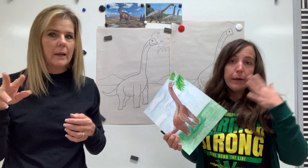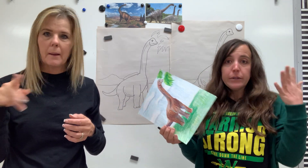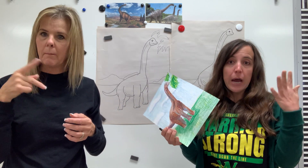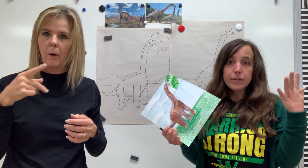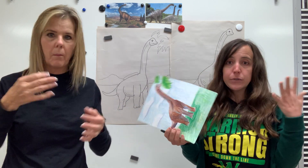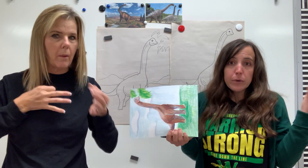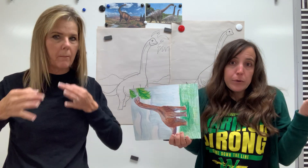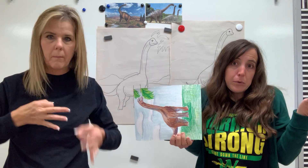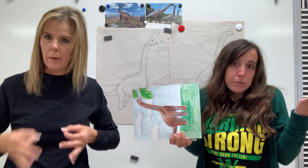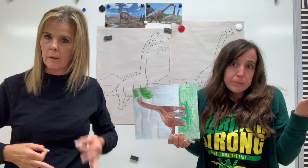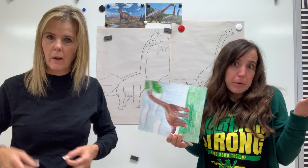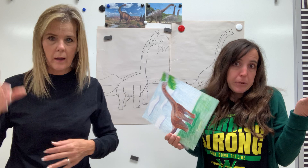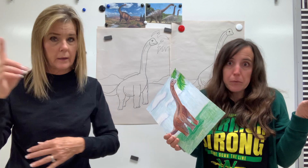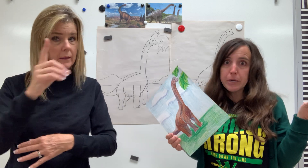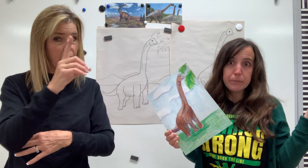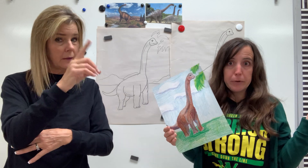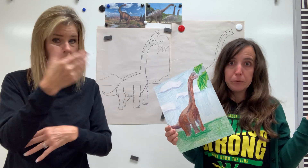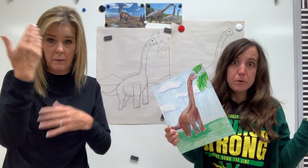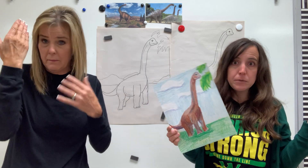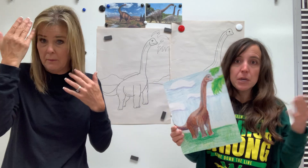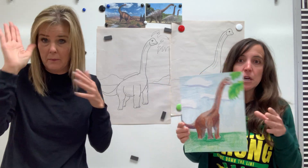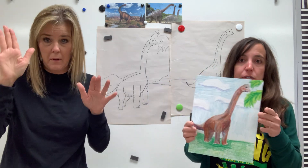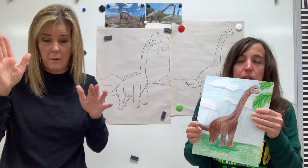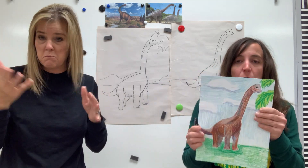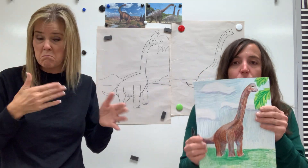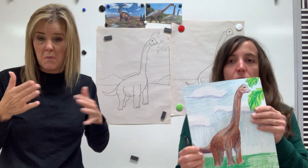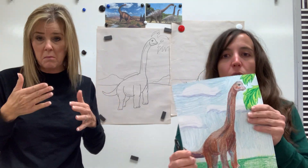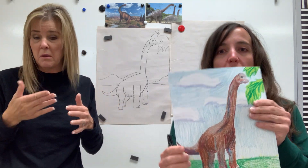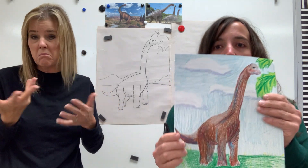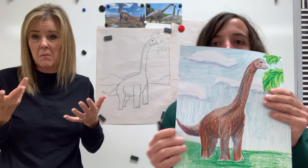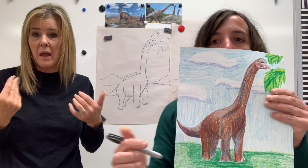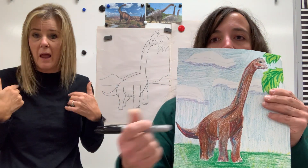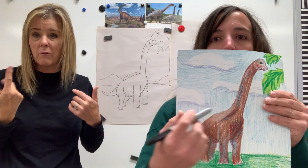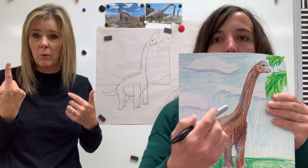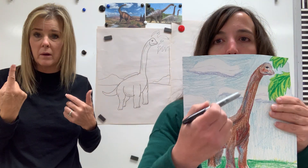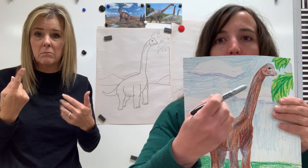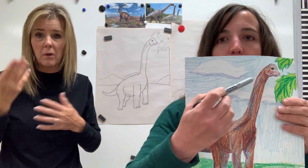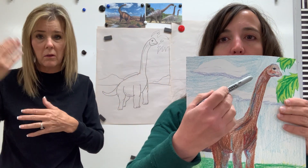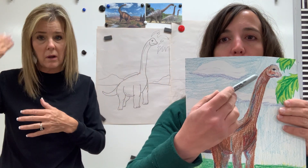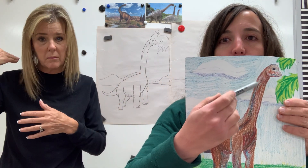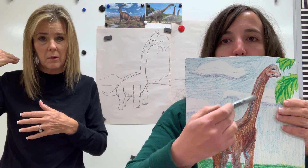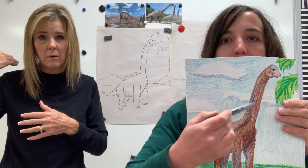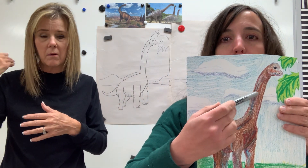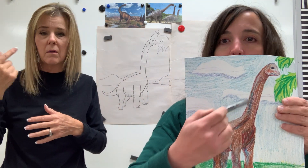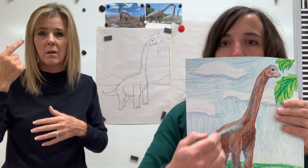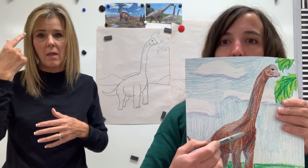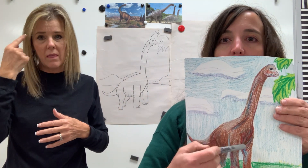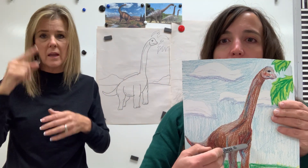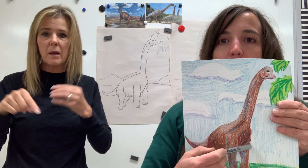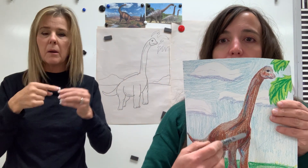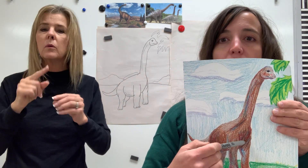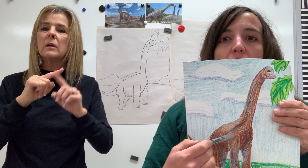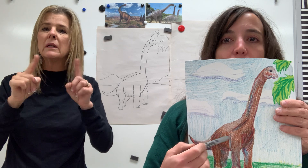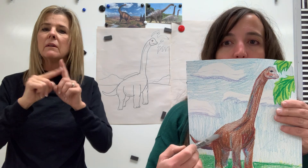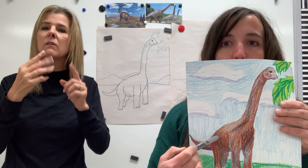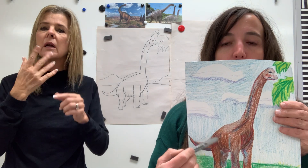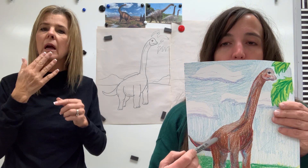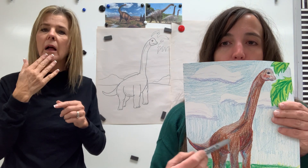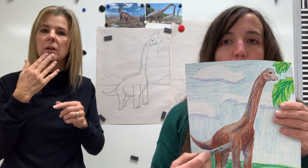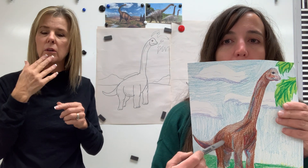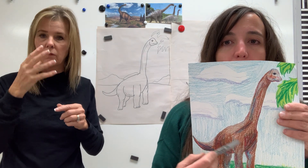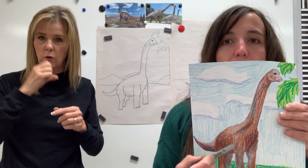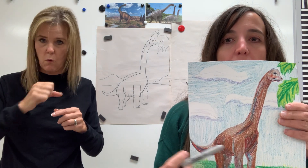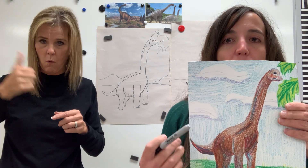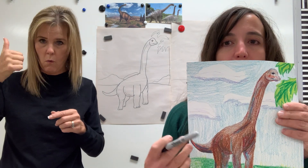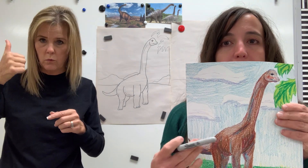dotted dinosaur, who knows? Maybe there was one, who knows? So you can go ahead and just think about, though, doing some different colors. For you